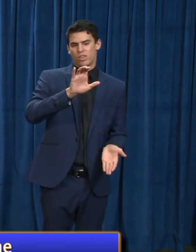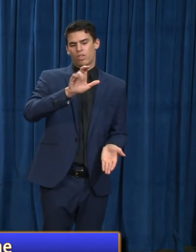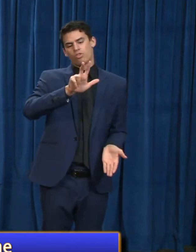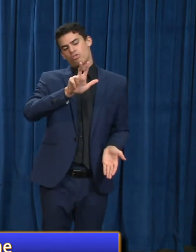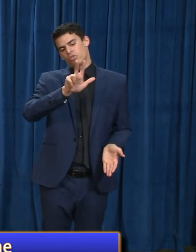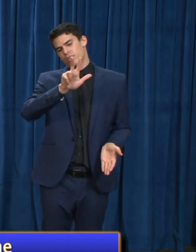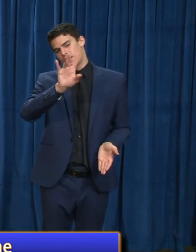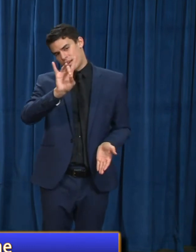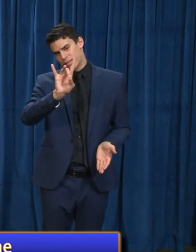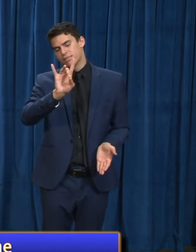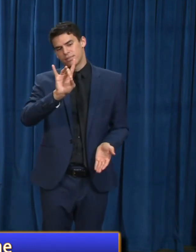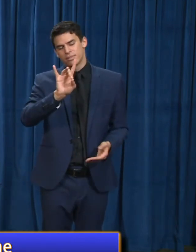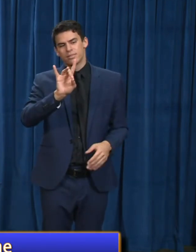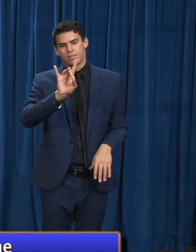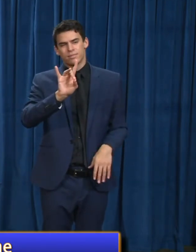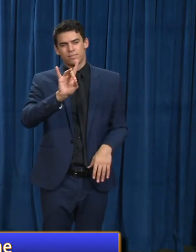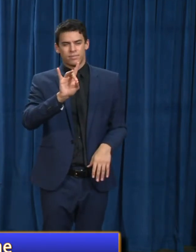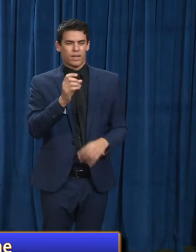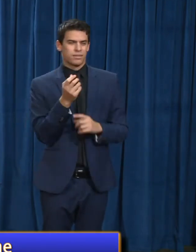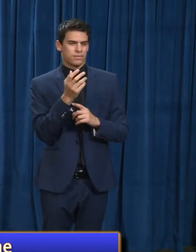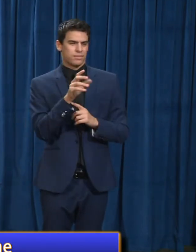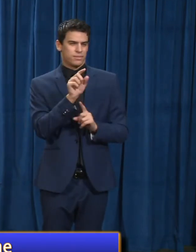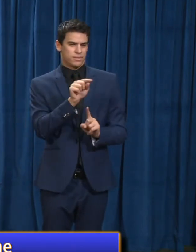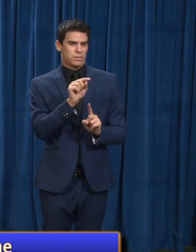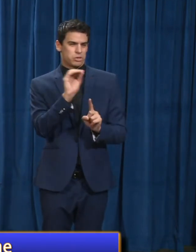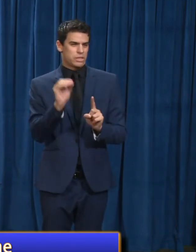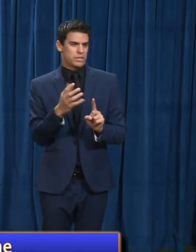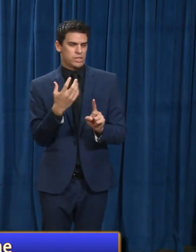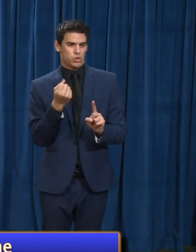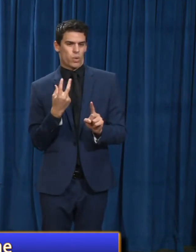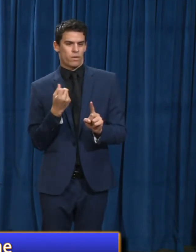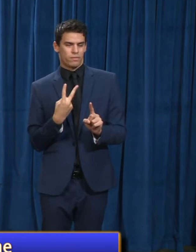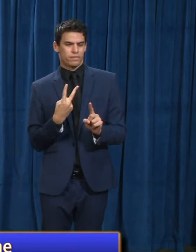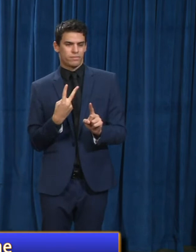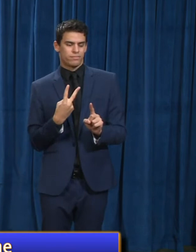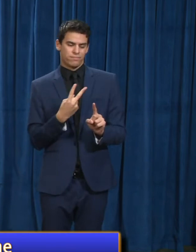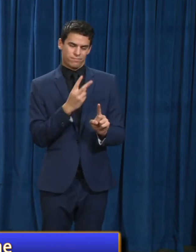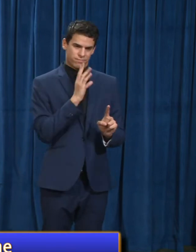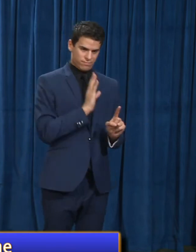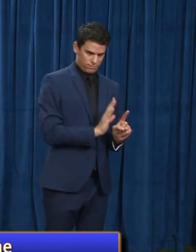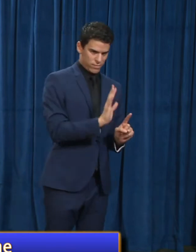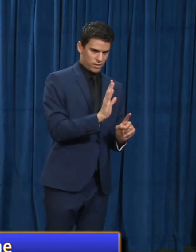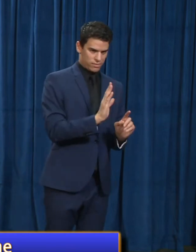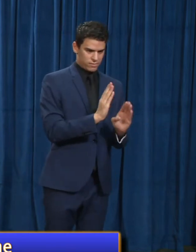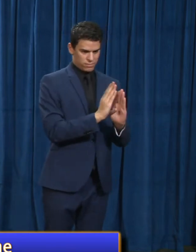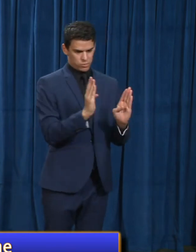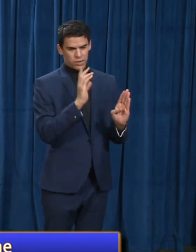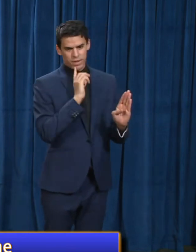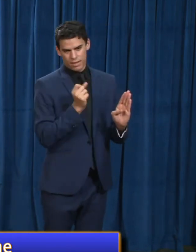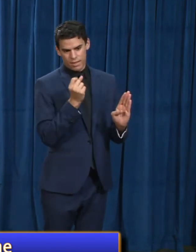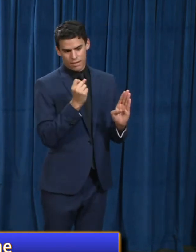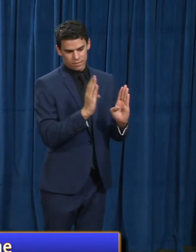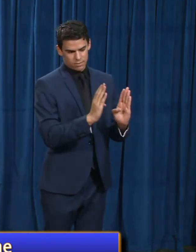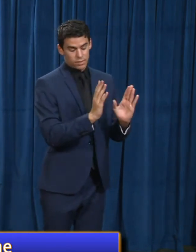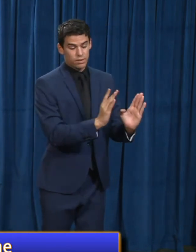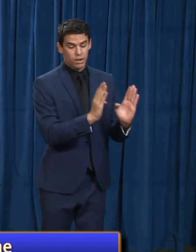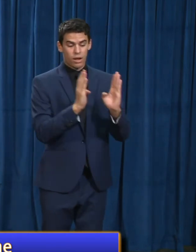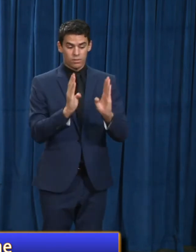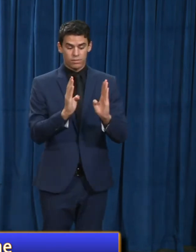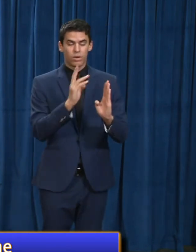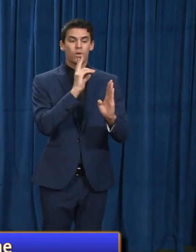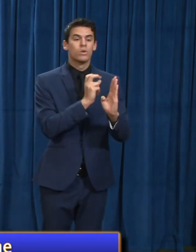14,738, and that's at 12% of that population. 5 to 11. Now, 12 to